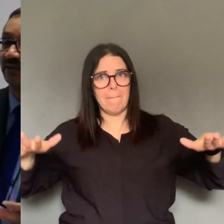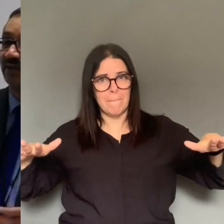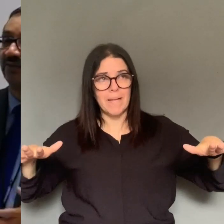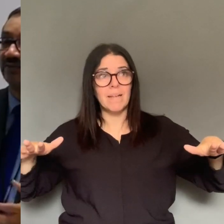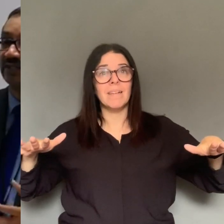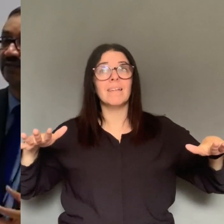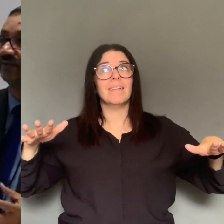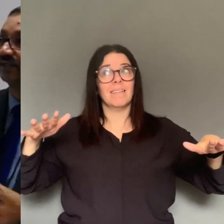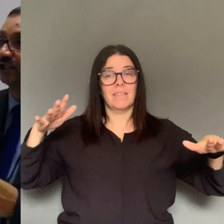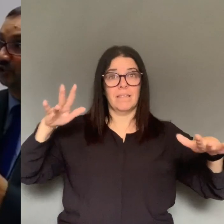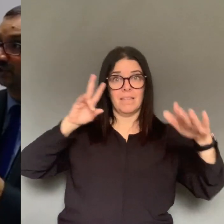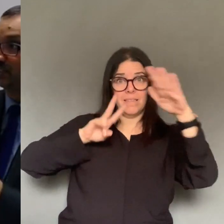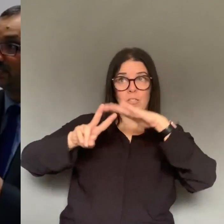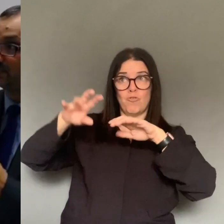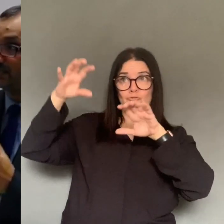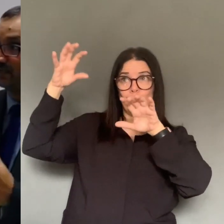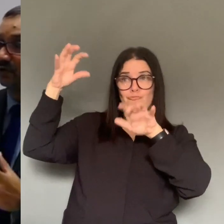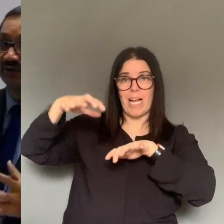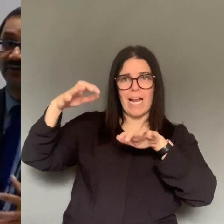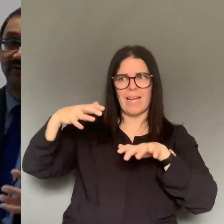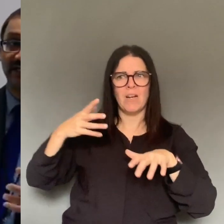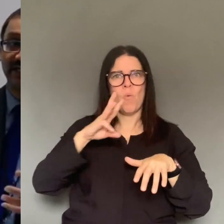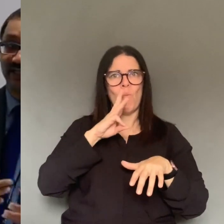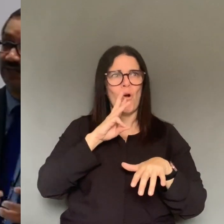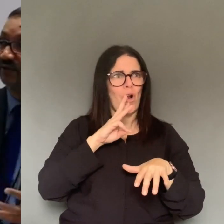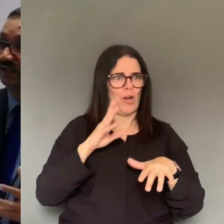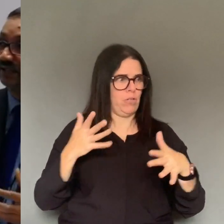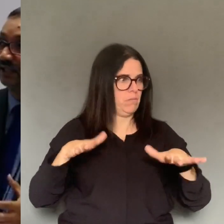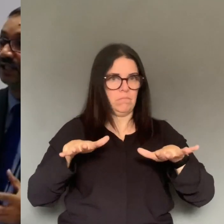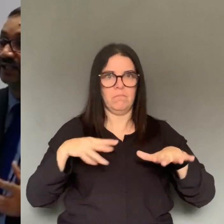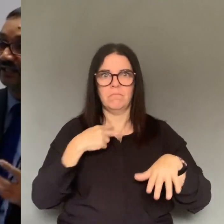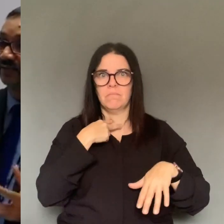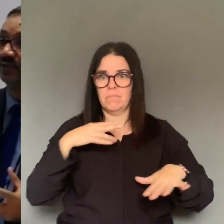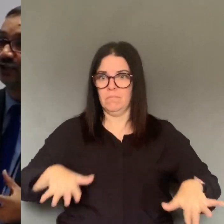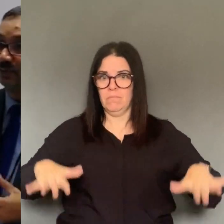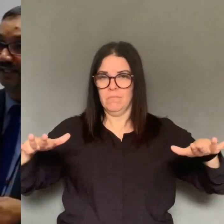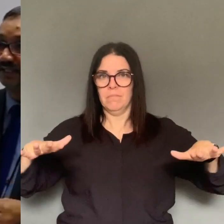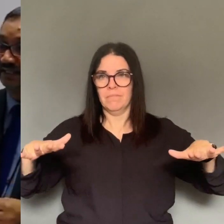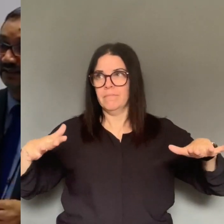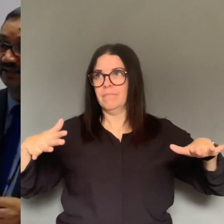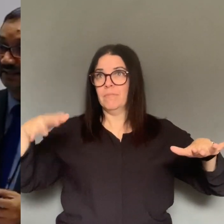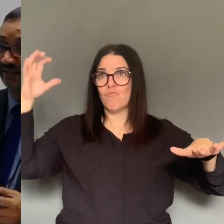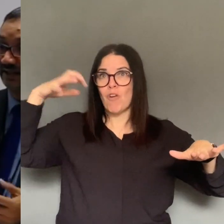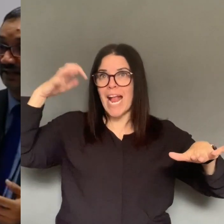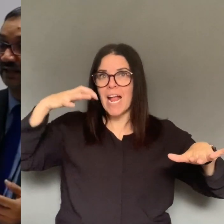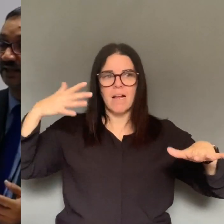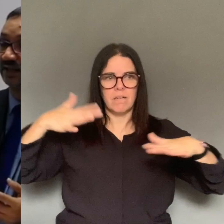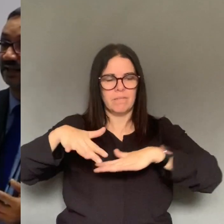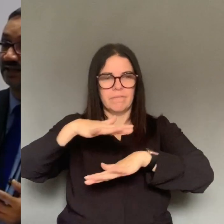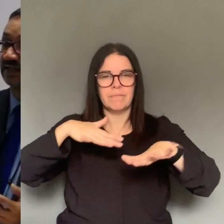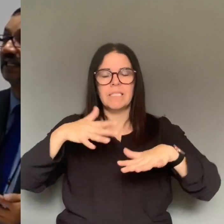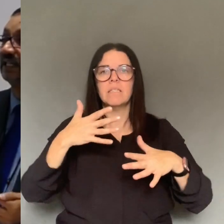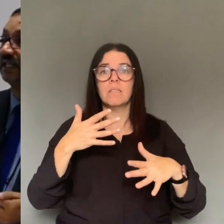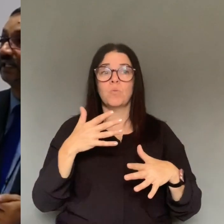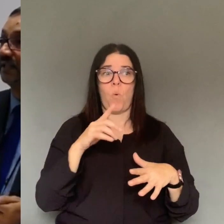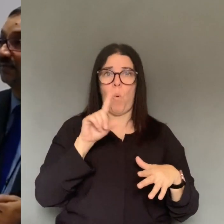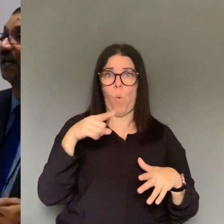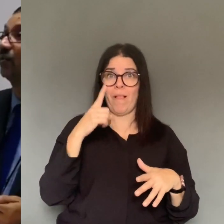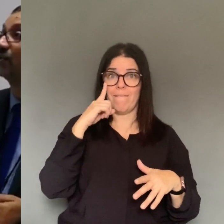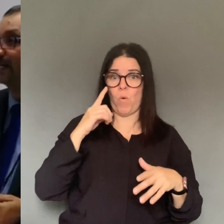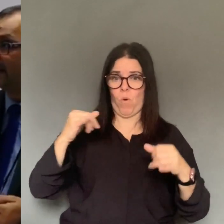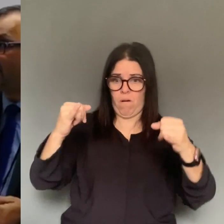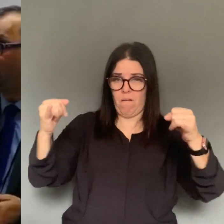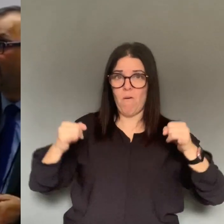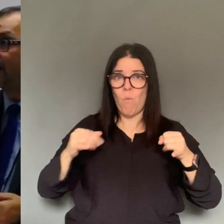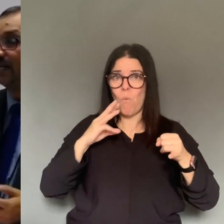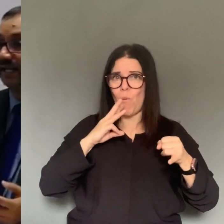not a problem just for the shorelines, but it also for the entire community. Some of the shorelines are seeing the impact